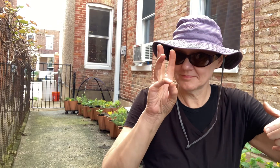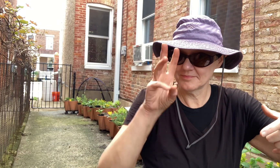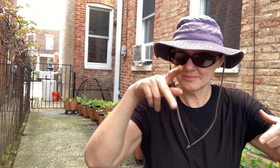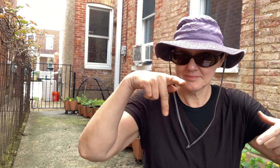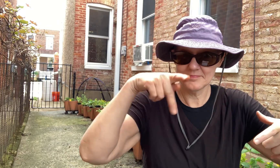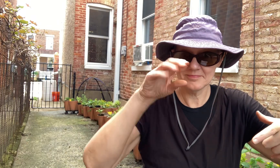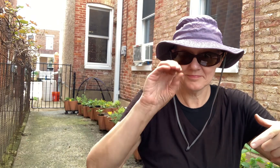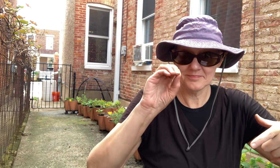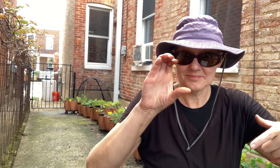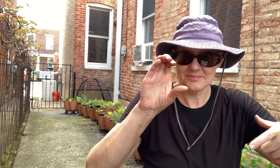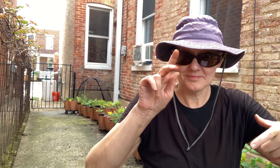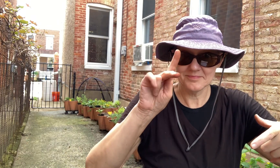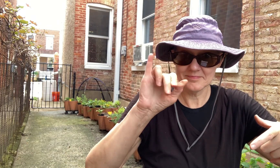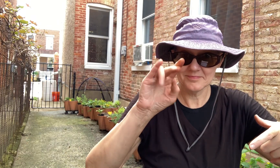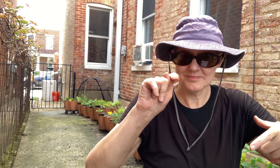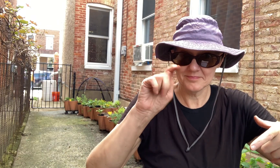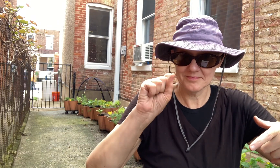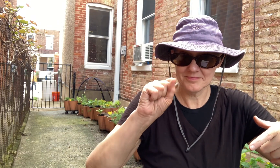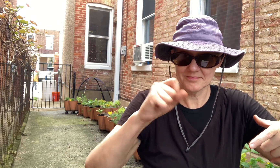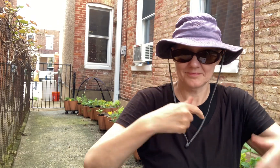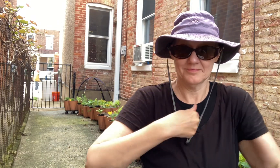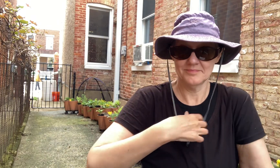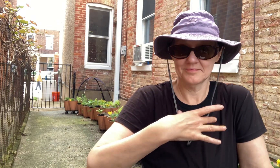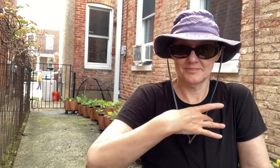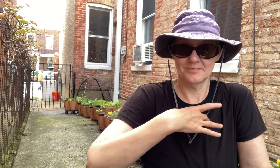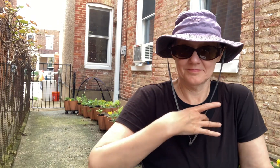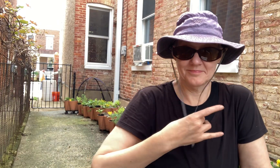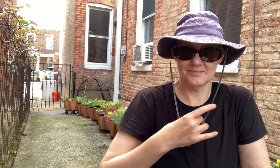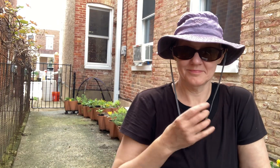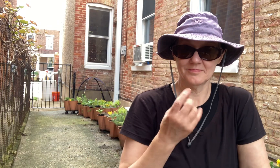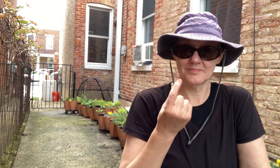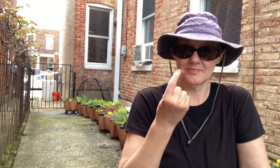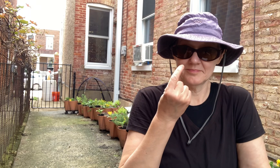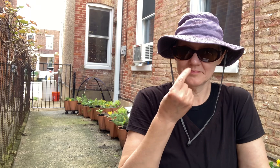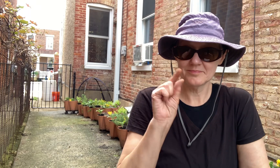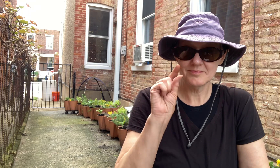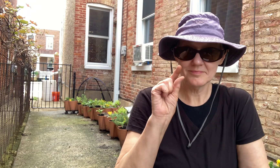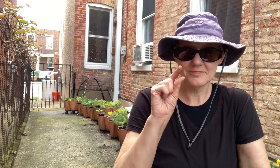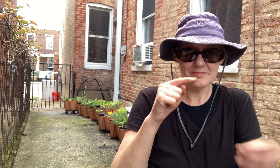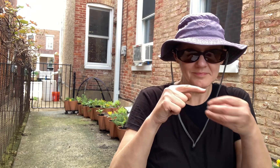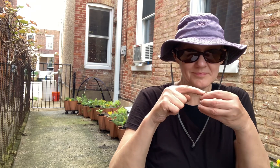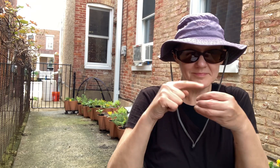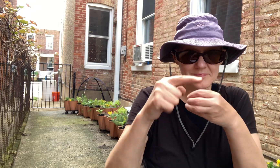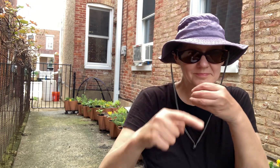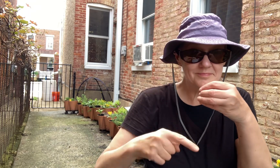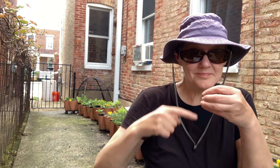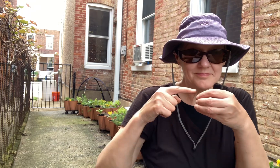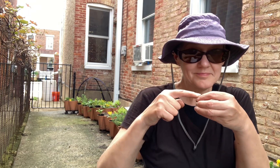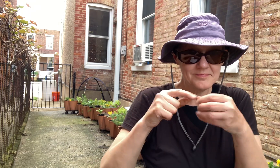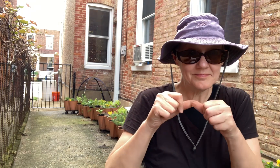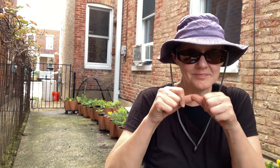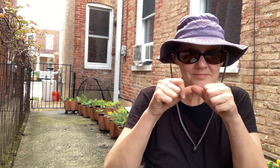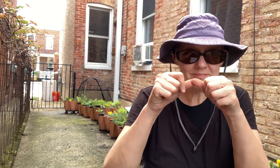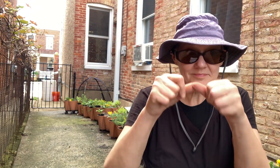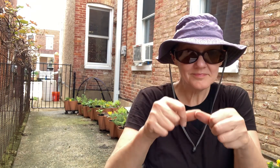Now each tier has 6 pockets, and I like to have year-round